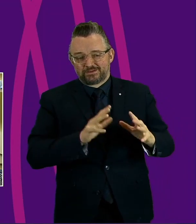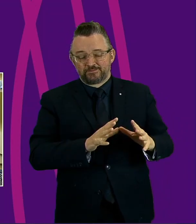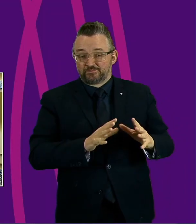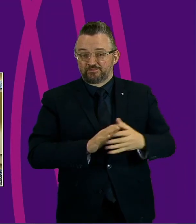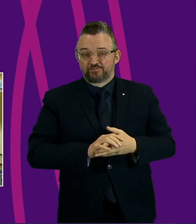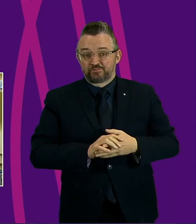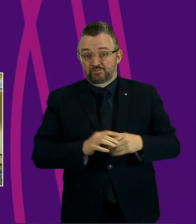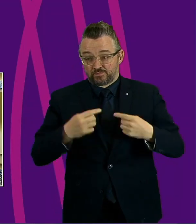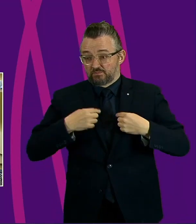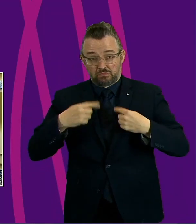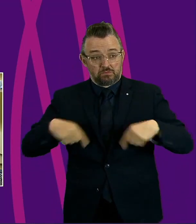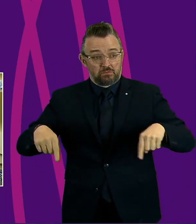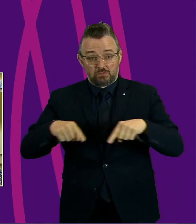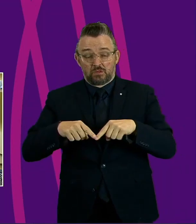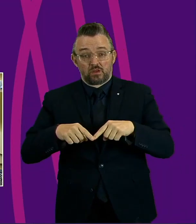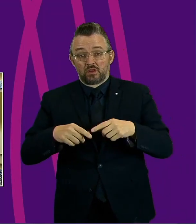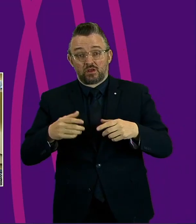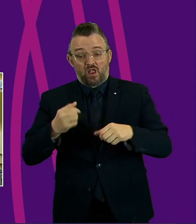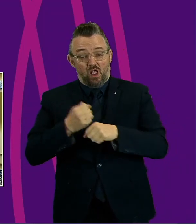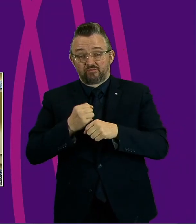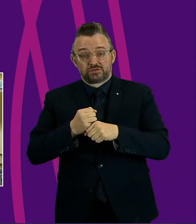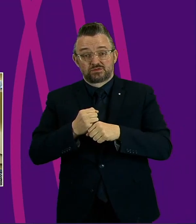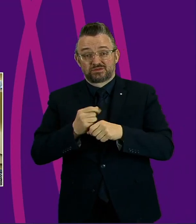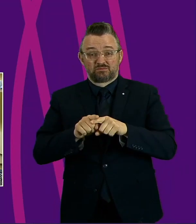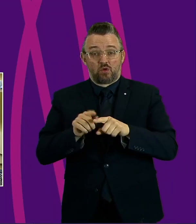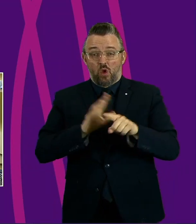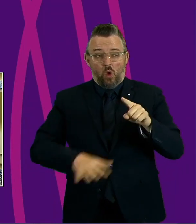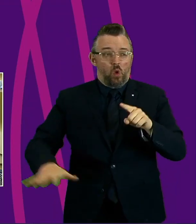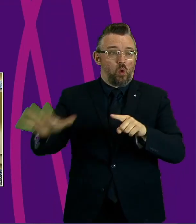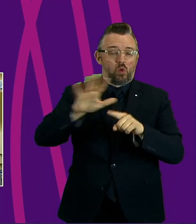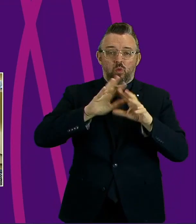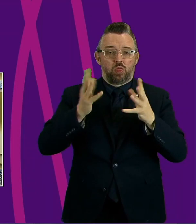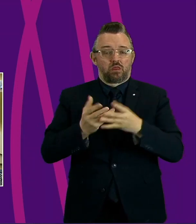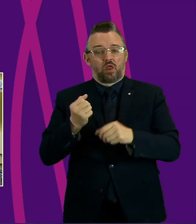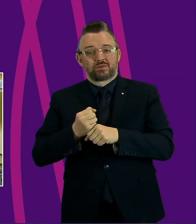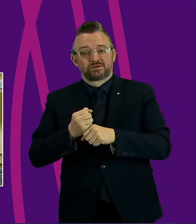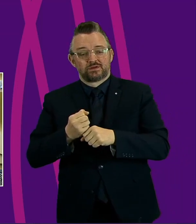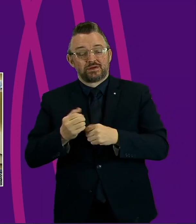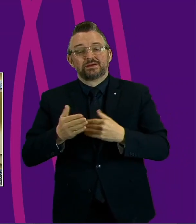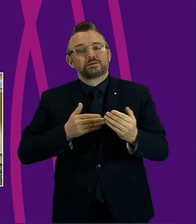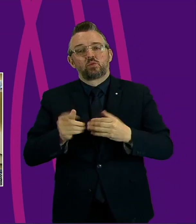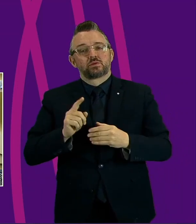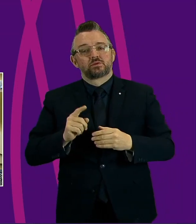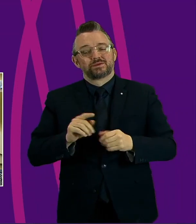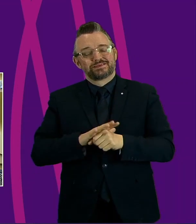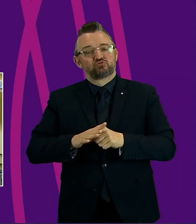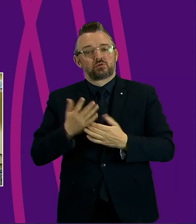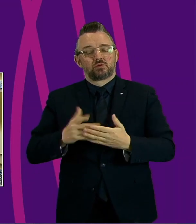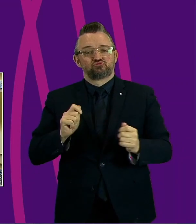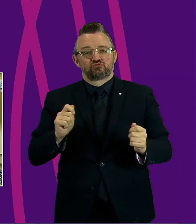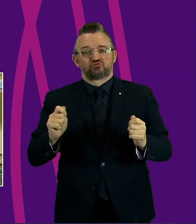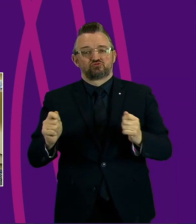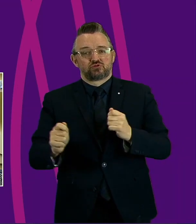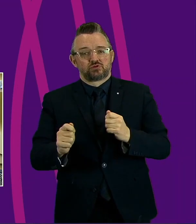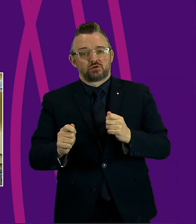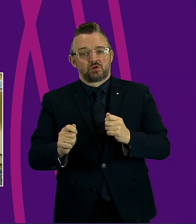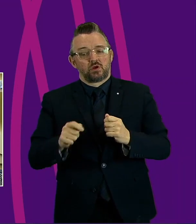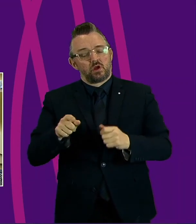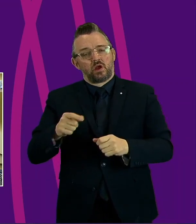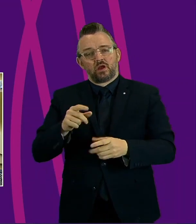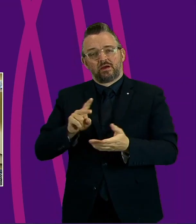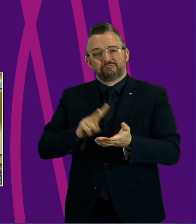are continuing, as are all governments across the world, dealing with an evolving situation. Our knowledge of this virus